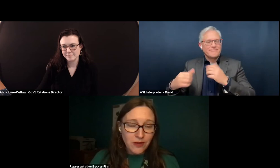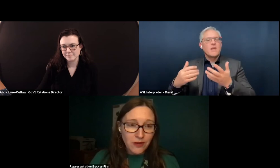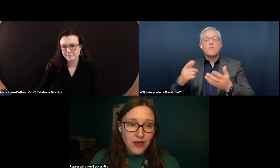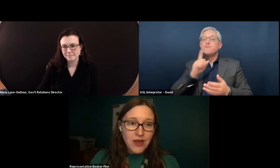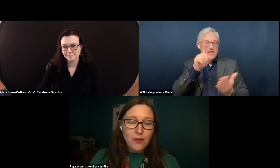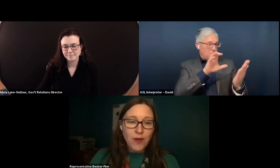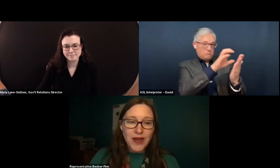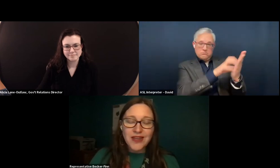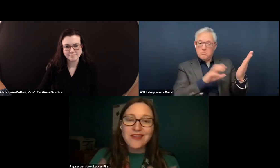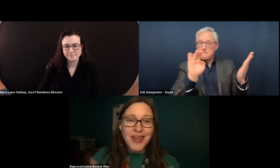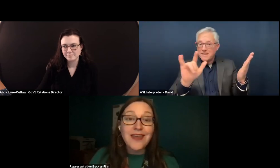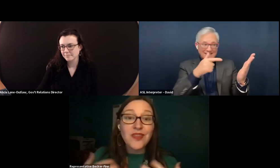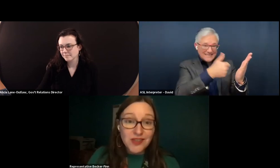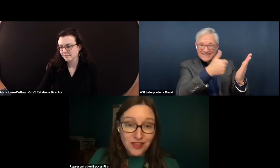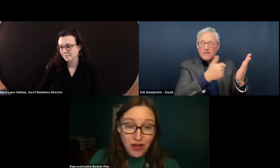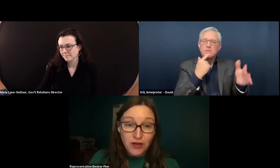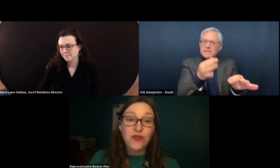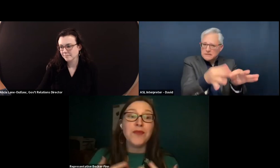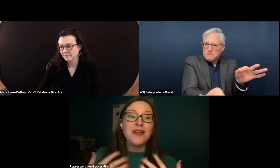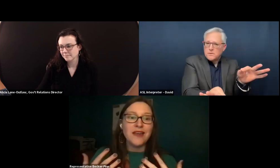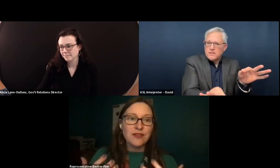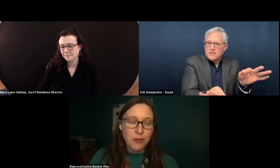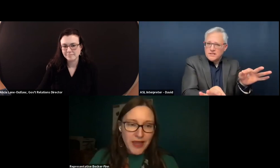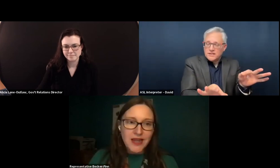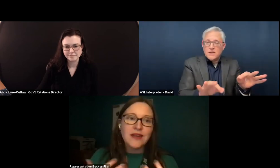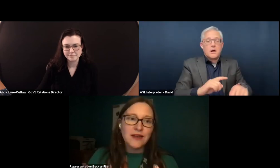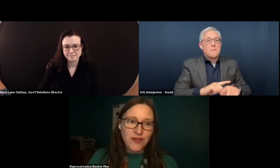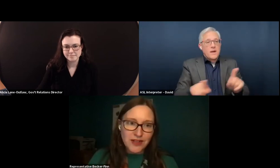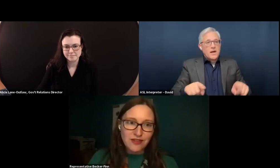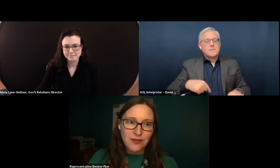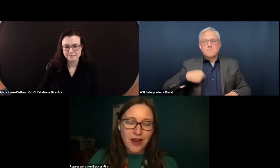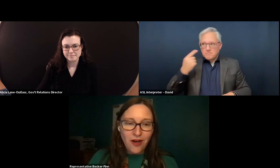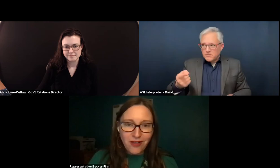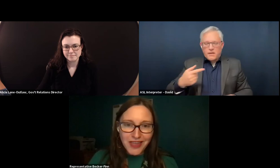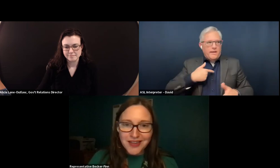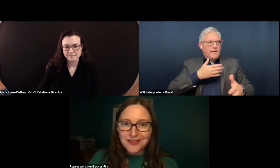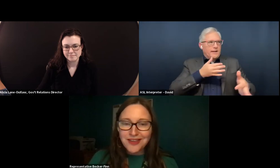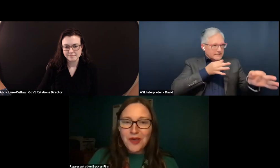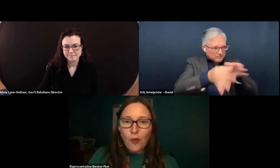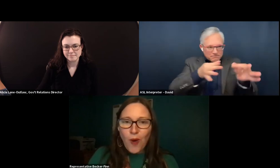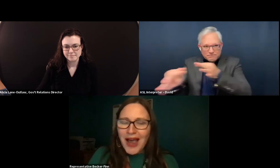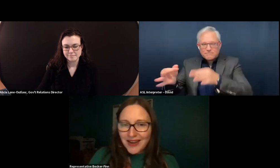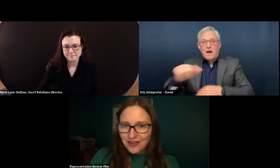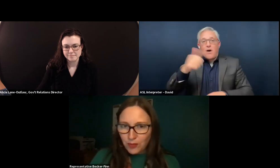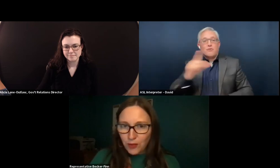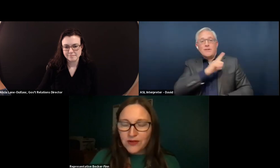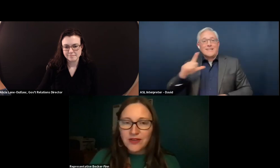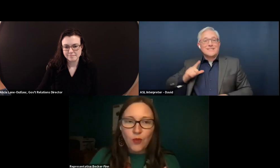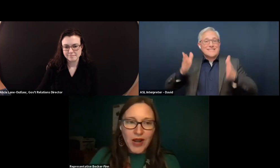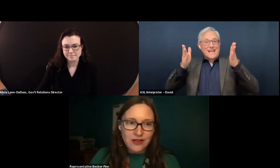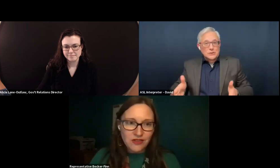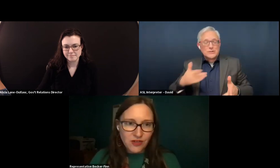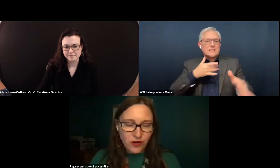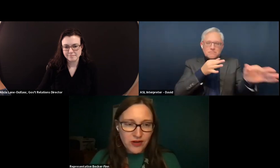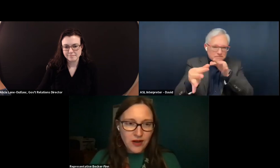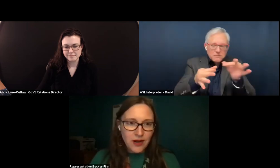a bill, but it's taken this long for me to explain and convince to my colleagues why it's important and